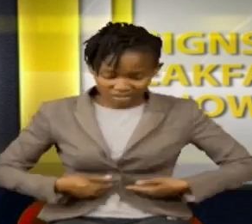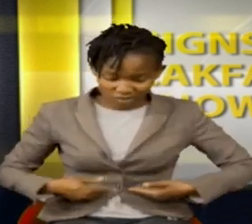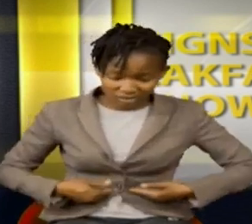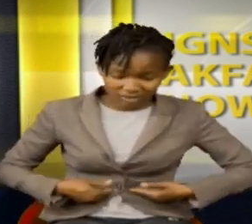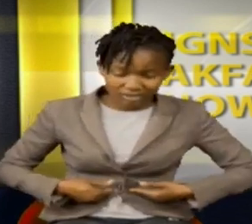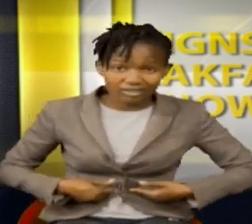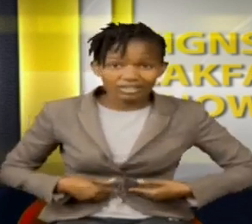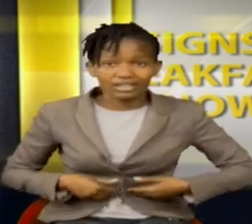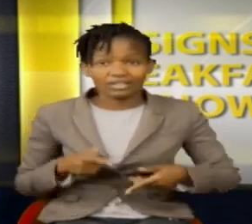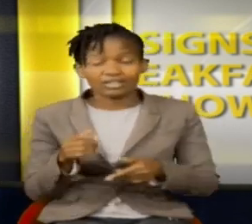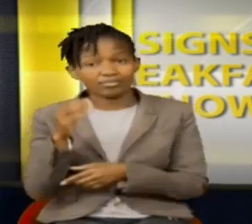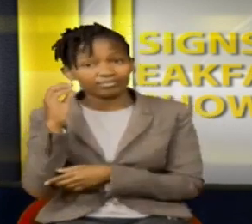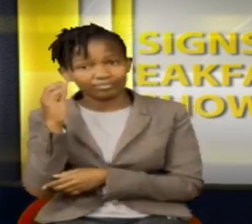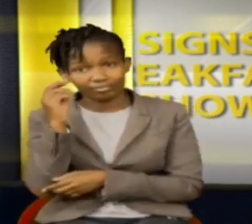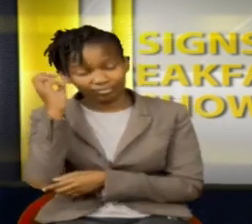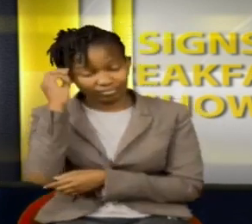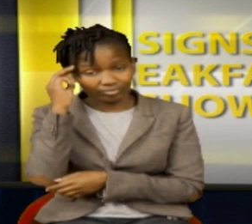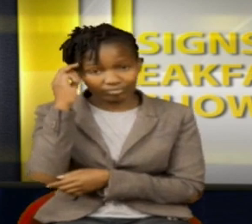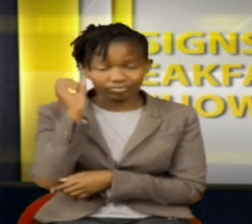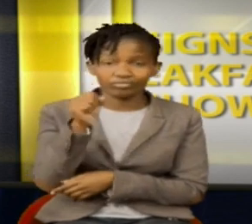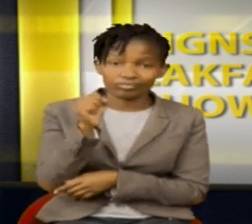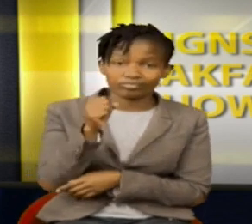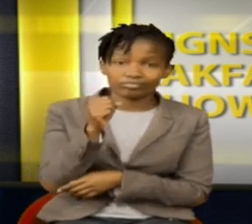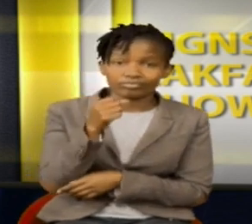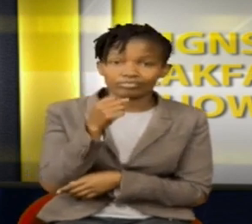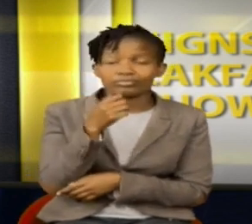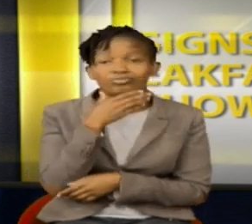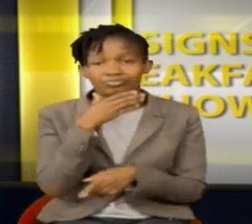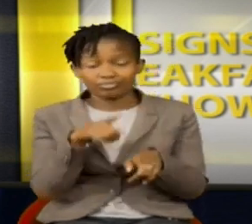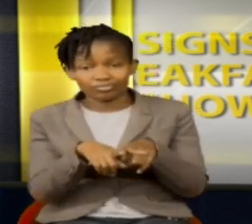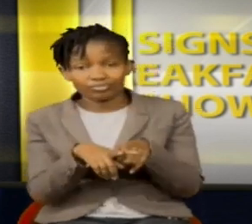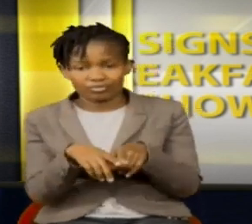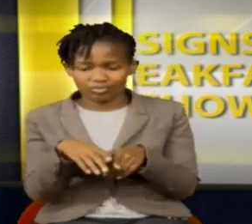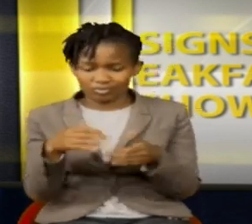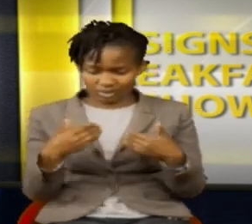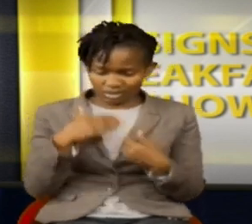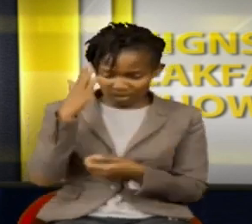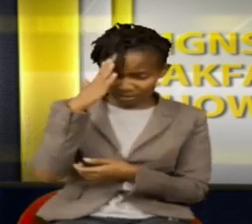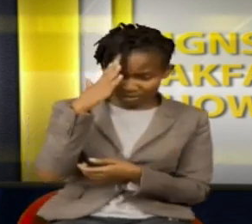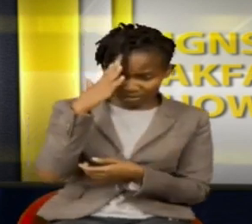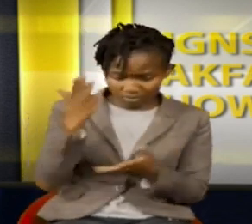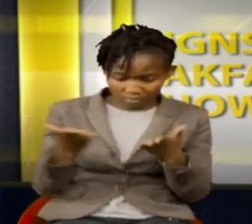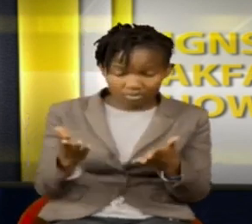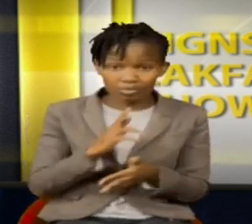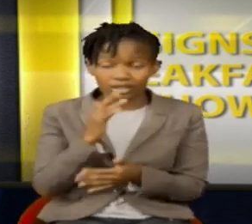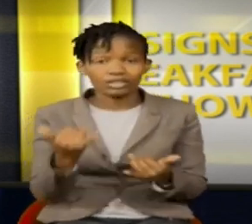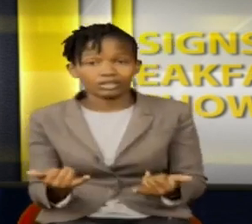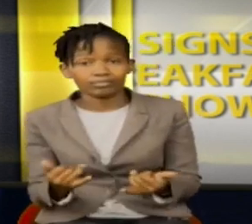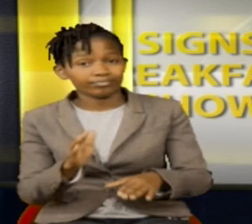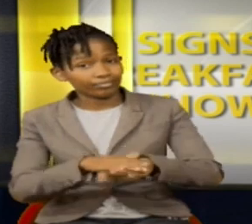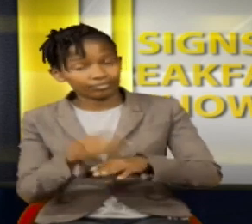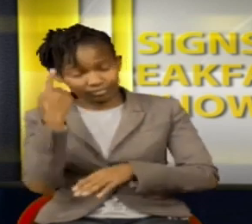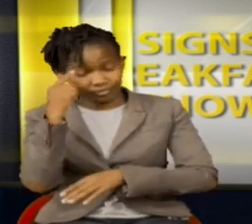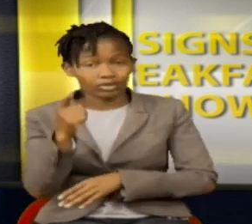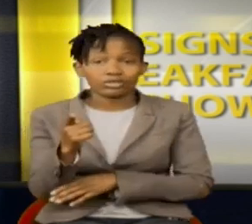crazy. Yes. I was like, yeah, bro, so you have to know that this is the scenario we're in. Yeah. Good for you. You